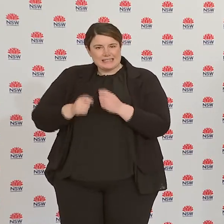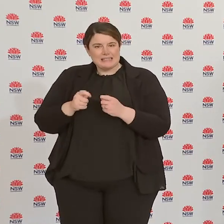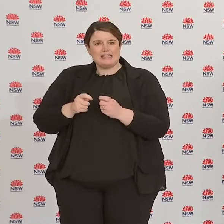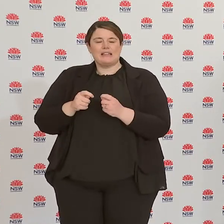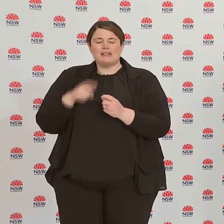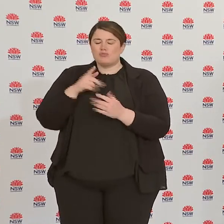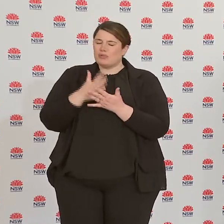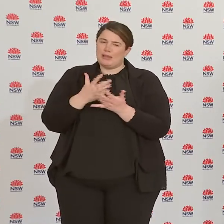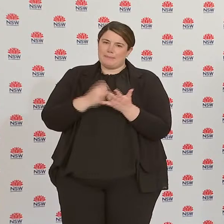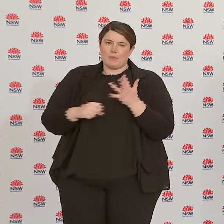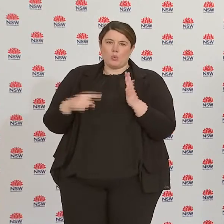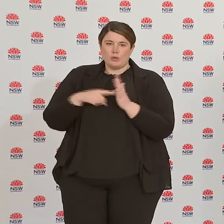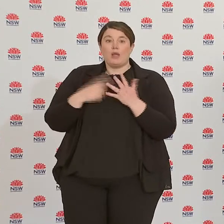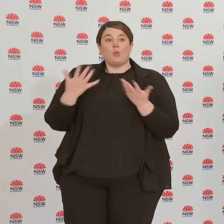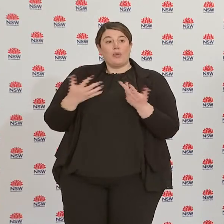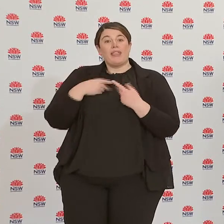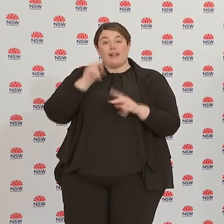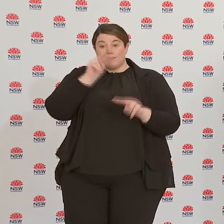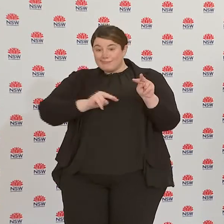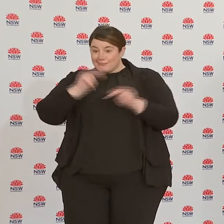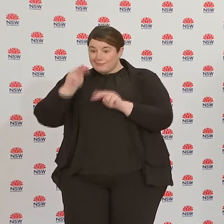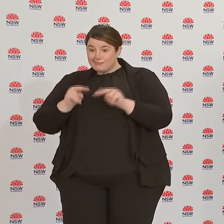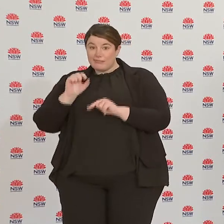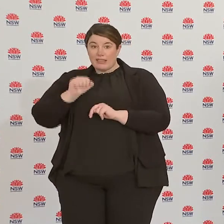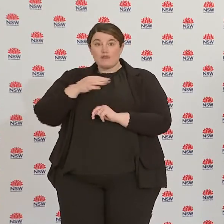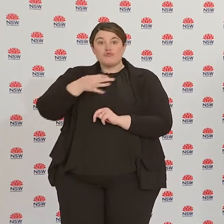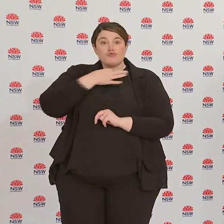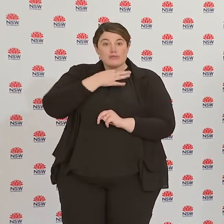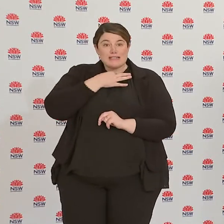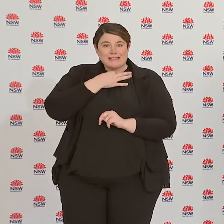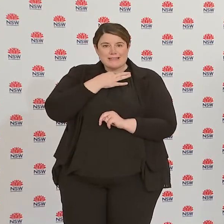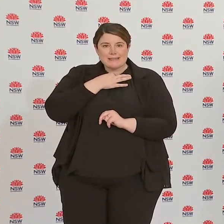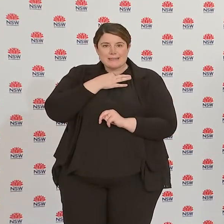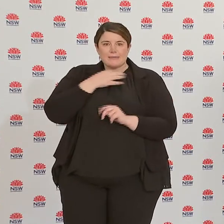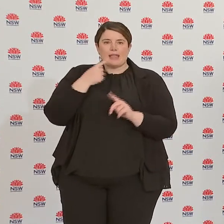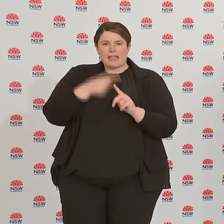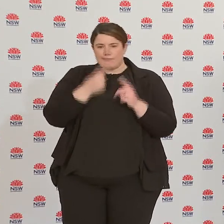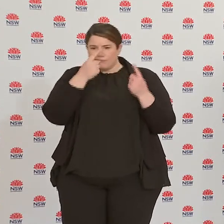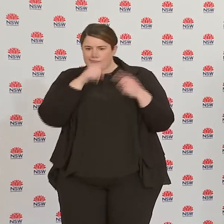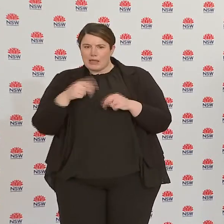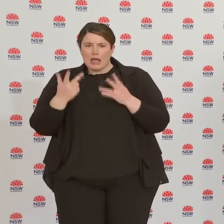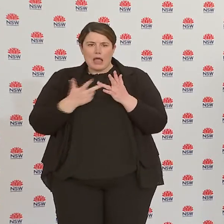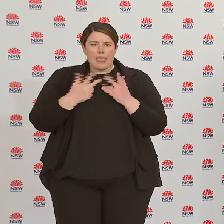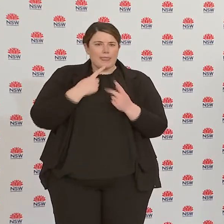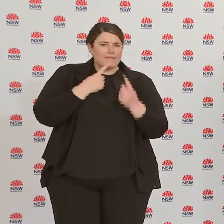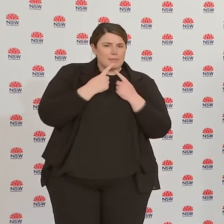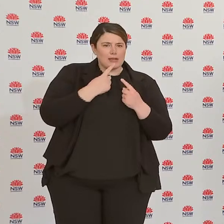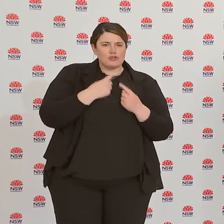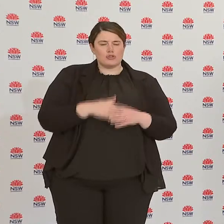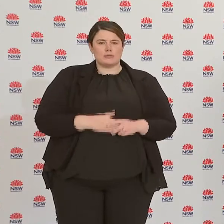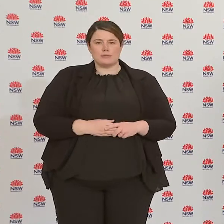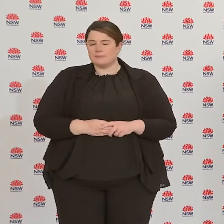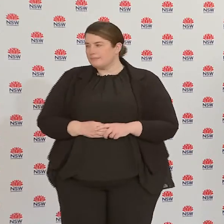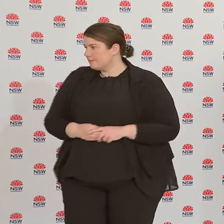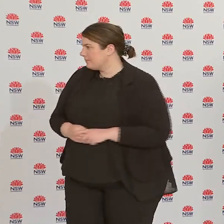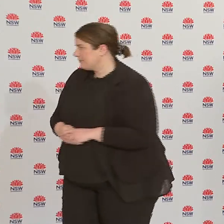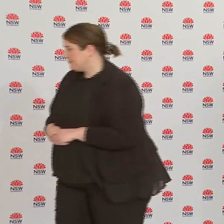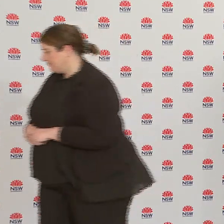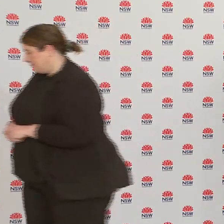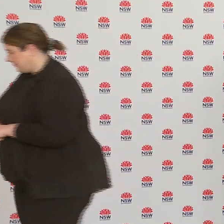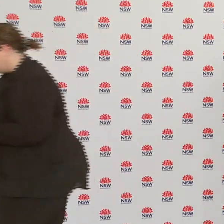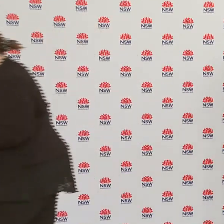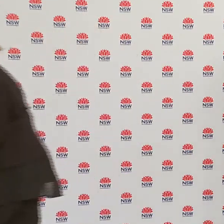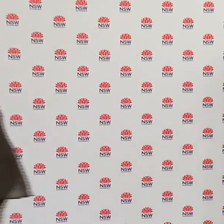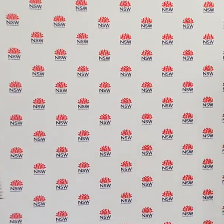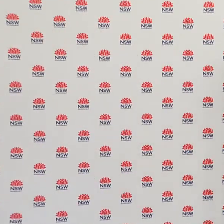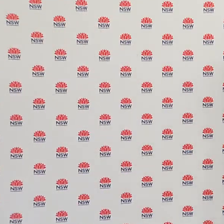take. We then assess their risk factors and do the other data item collections. So how many of the weekend